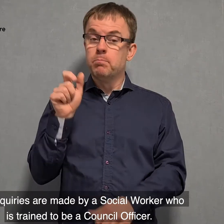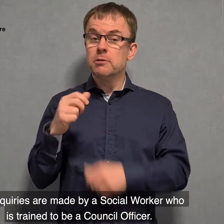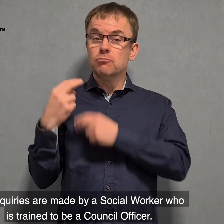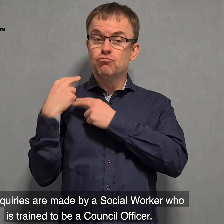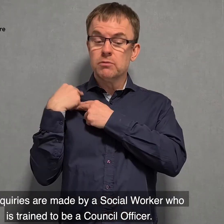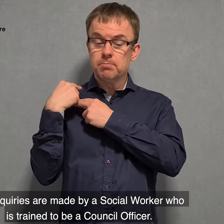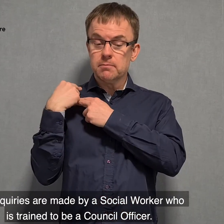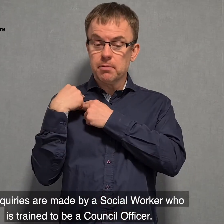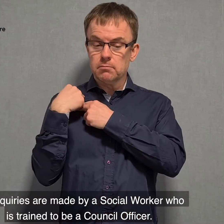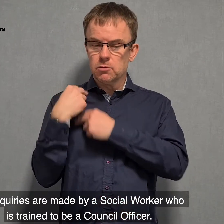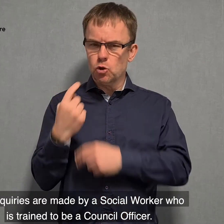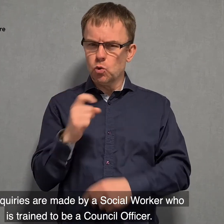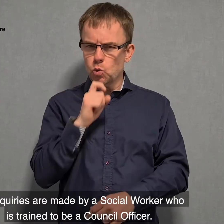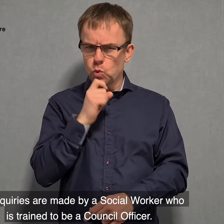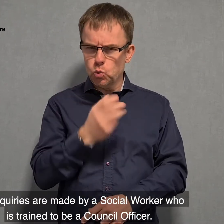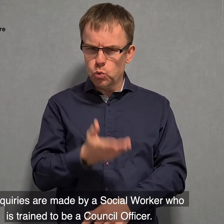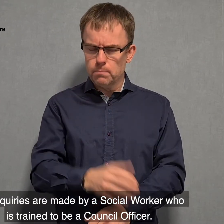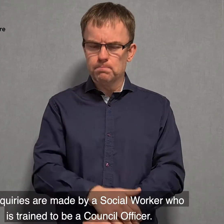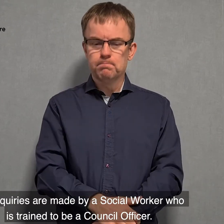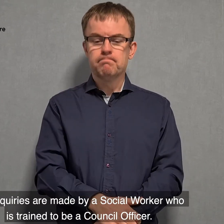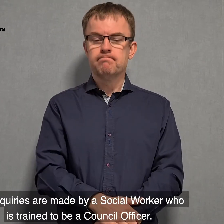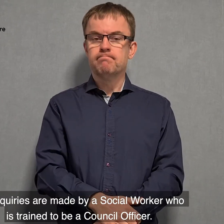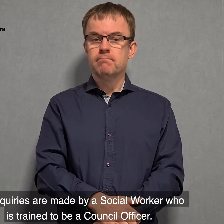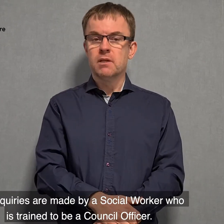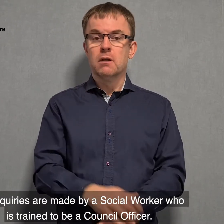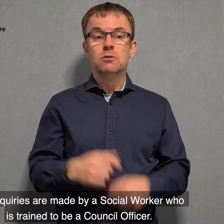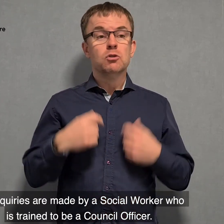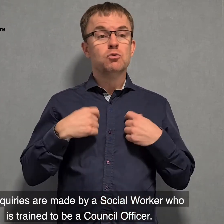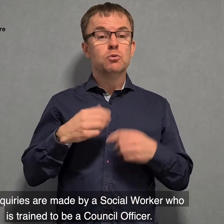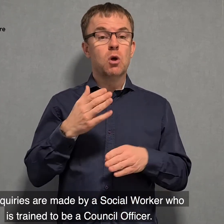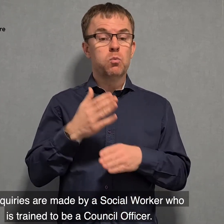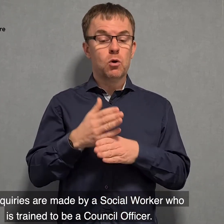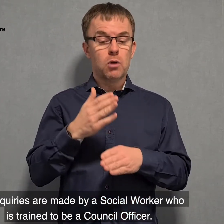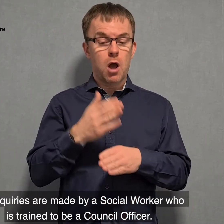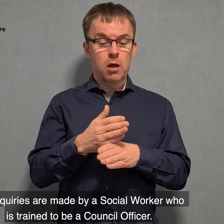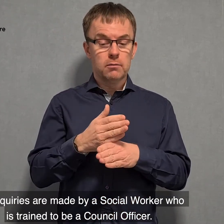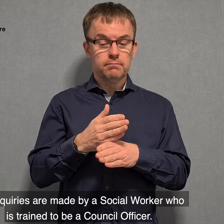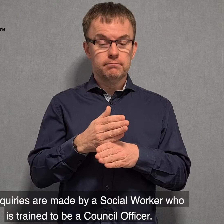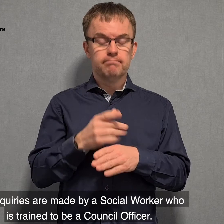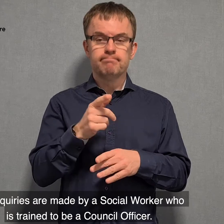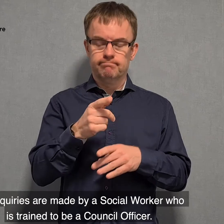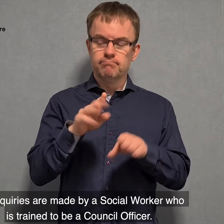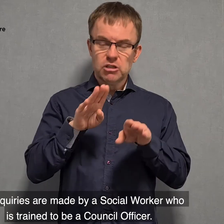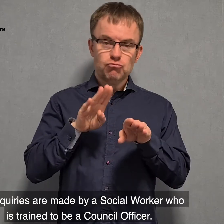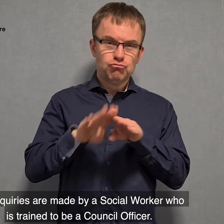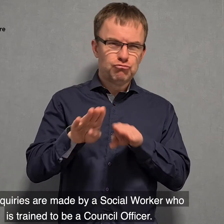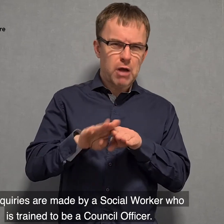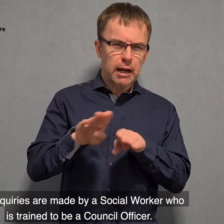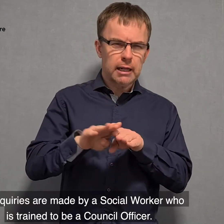The inquiries are made by a social worker who is trained to be a council officer.